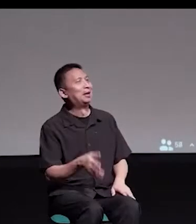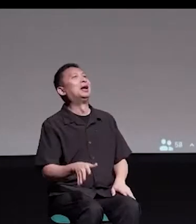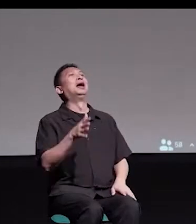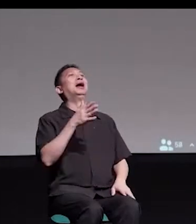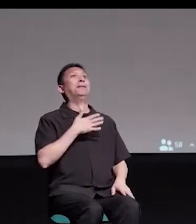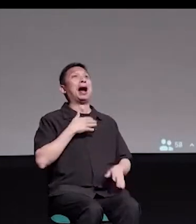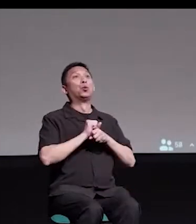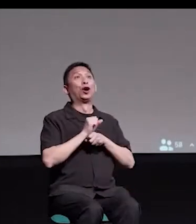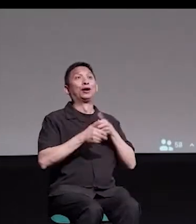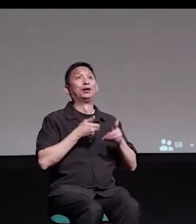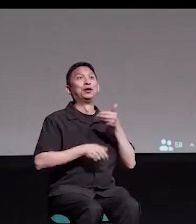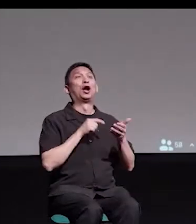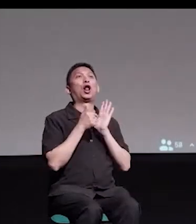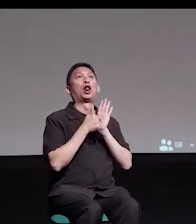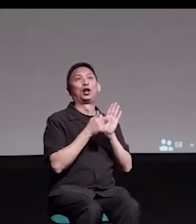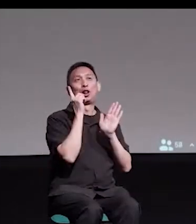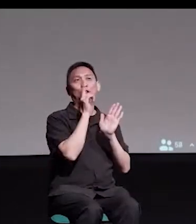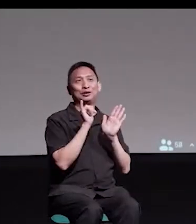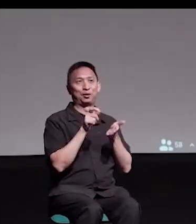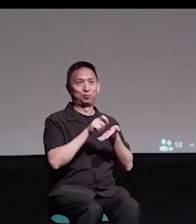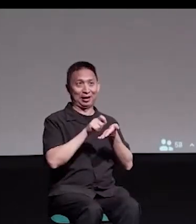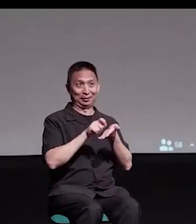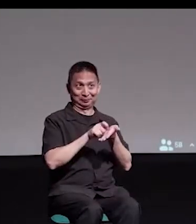resembles writing. So